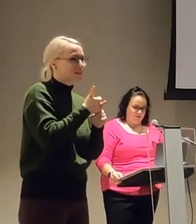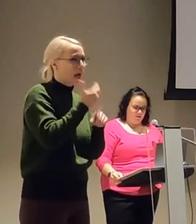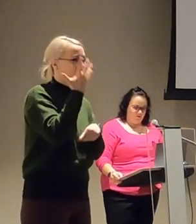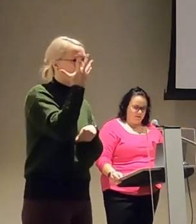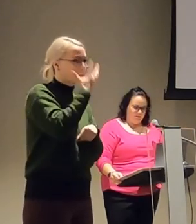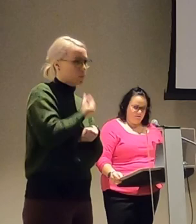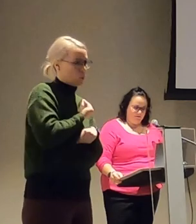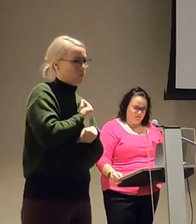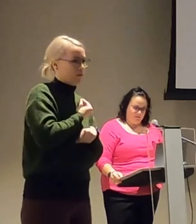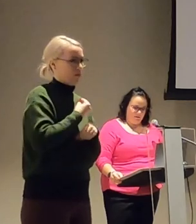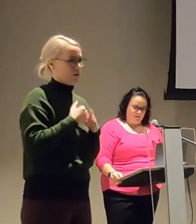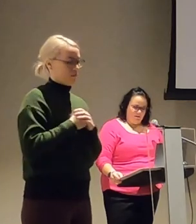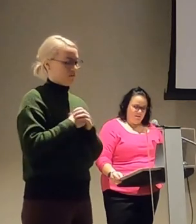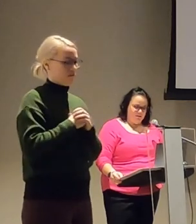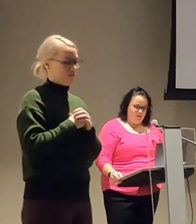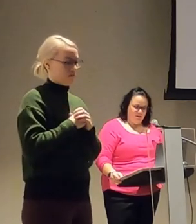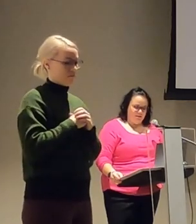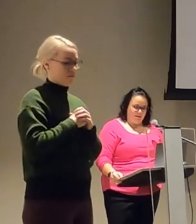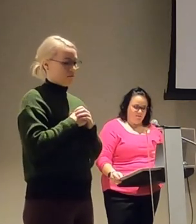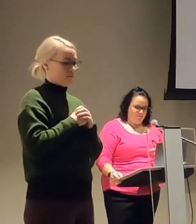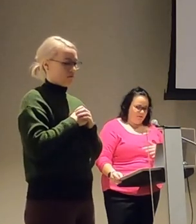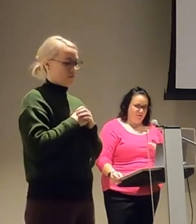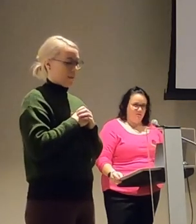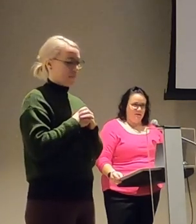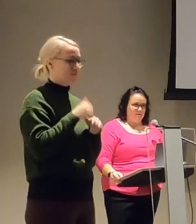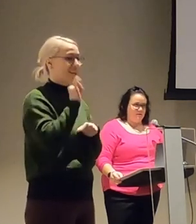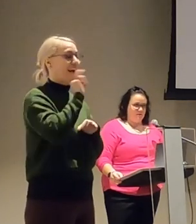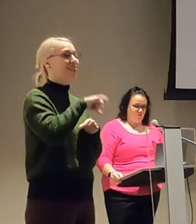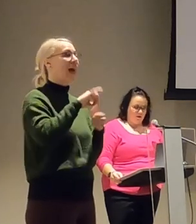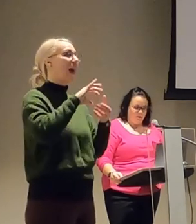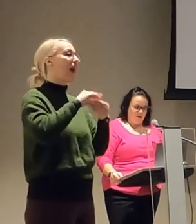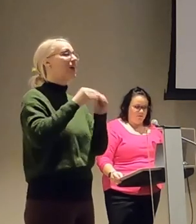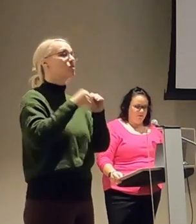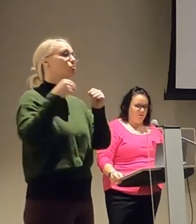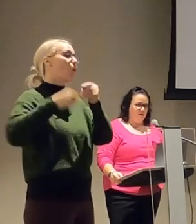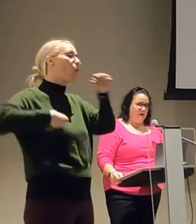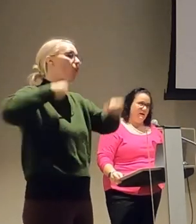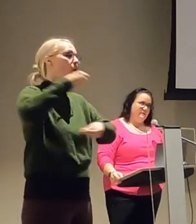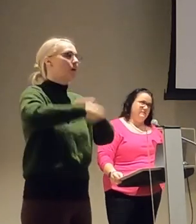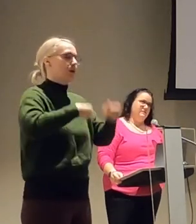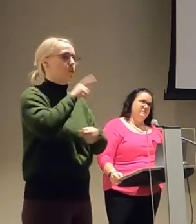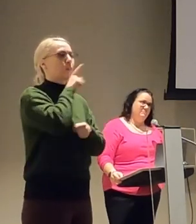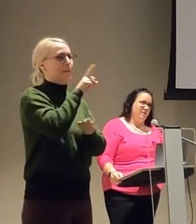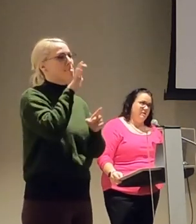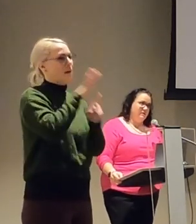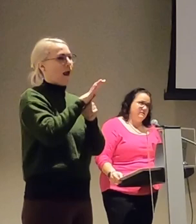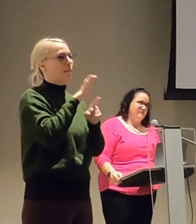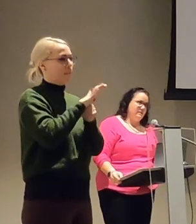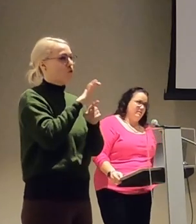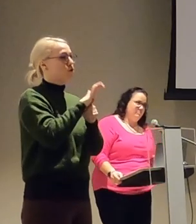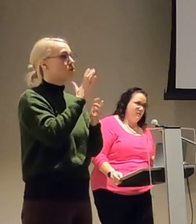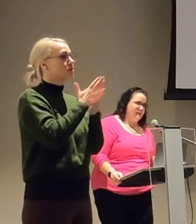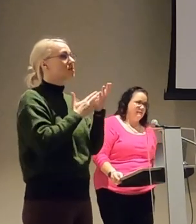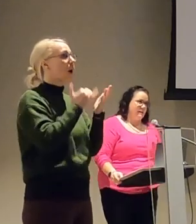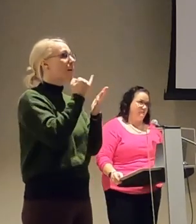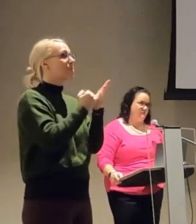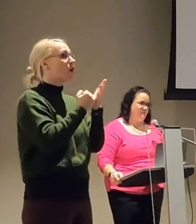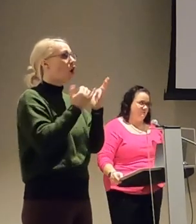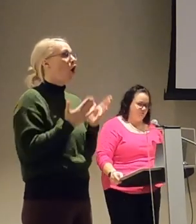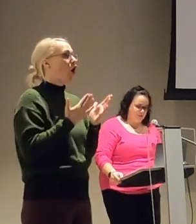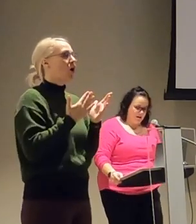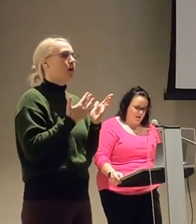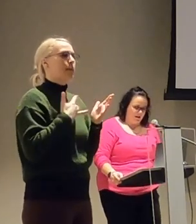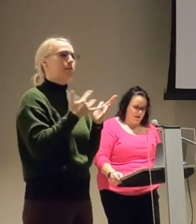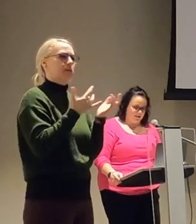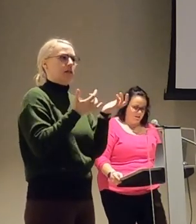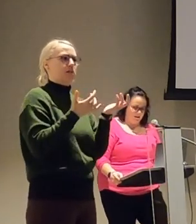be very dangerous. This archetype, you know, is quite popular, and some artists embrace that